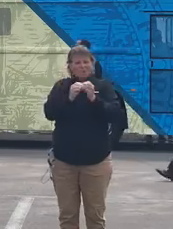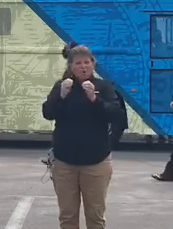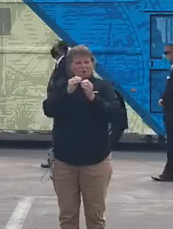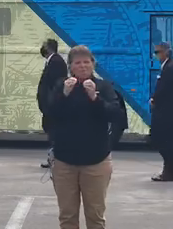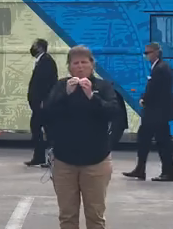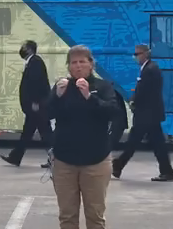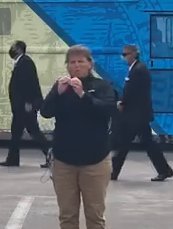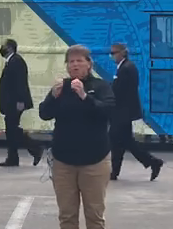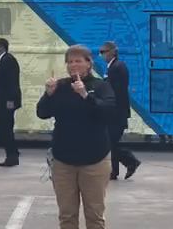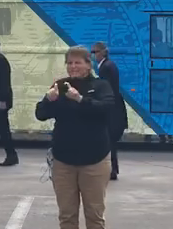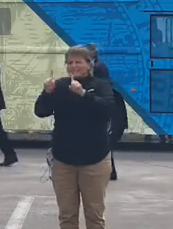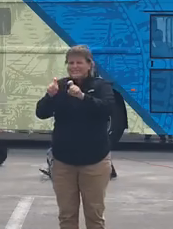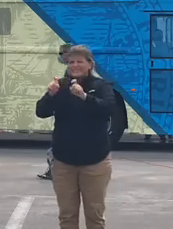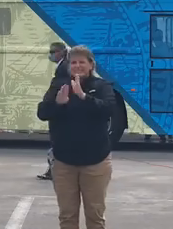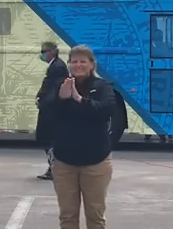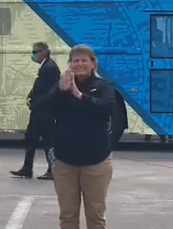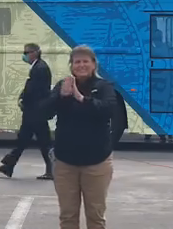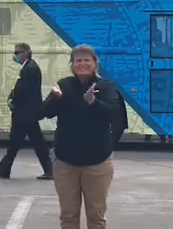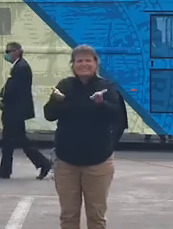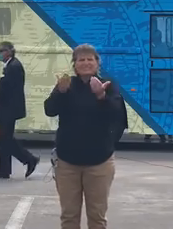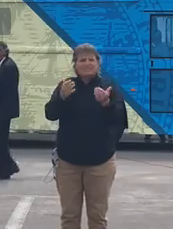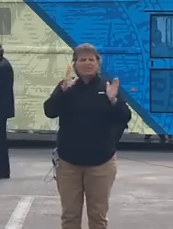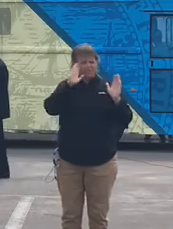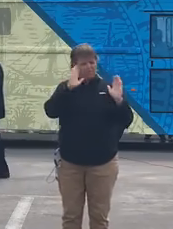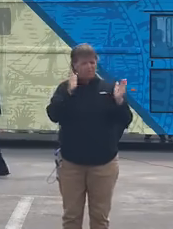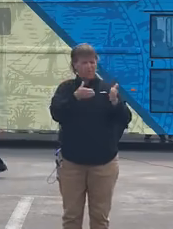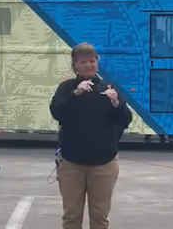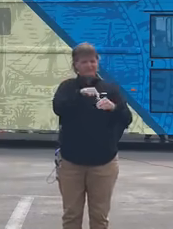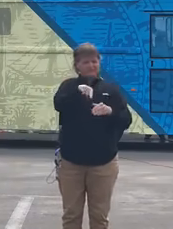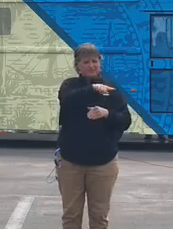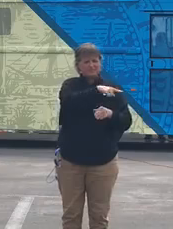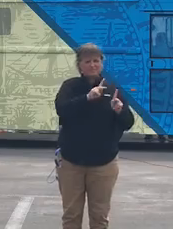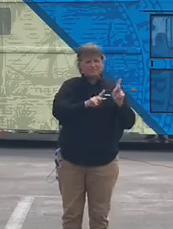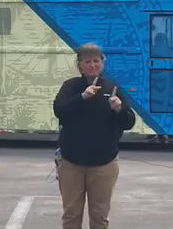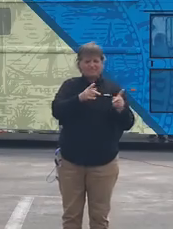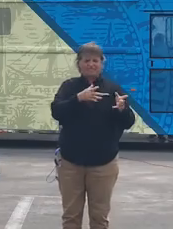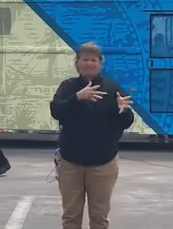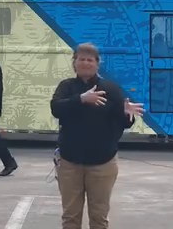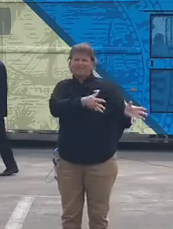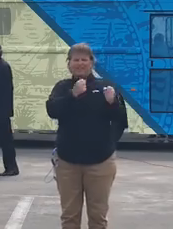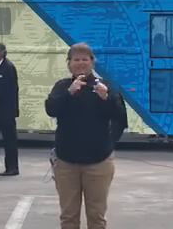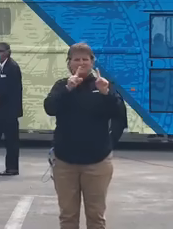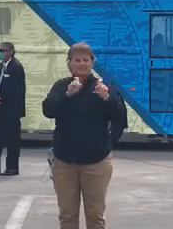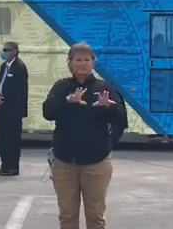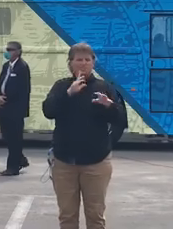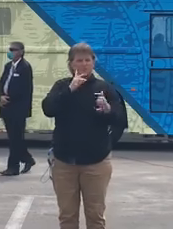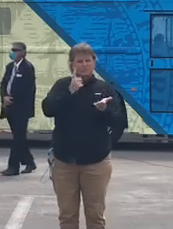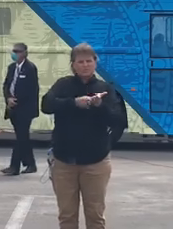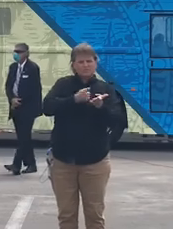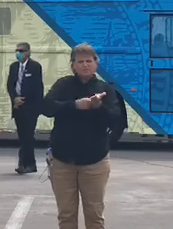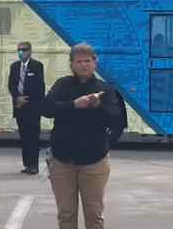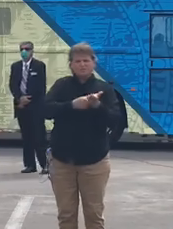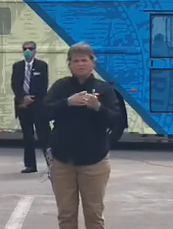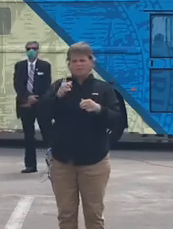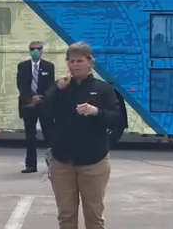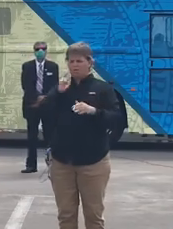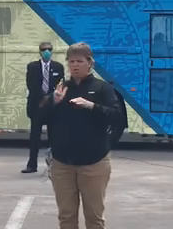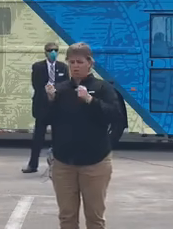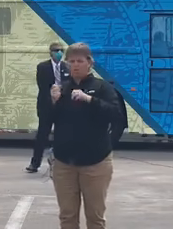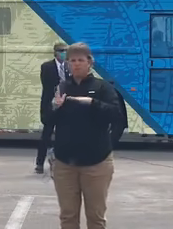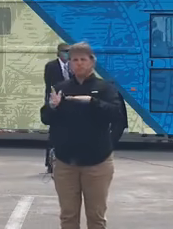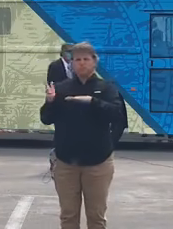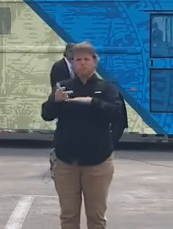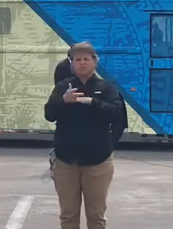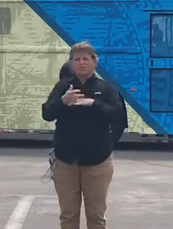obviously making sure that we focus on not just rapid testing, which he talked about in the mobile lab, also the antibody testing